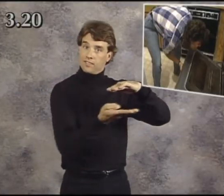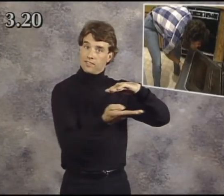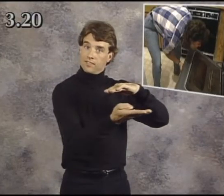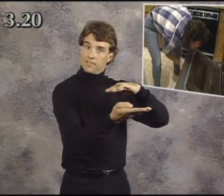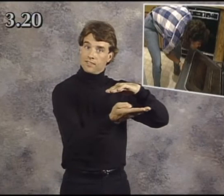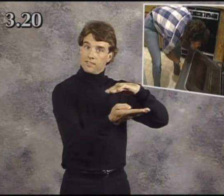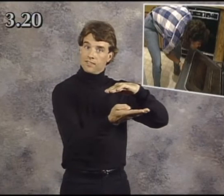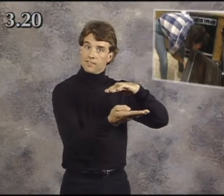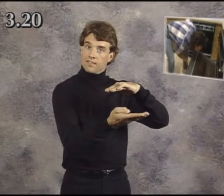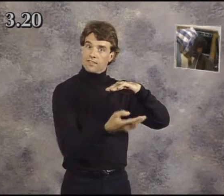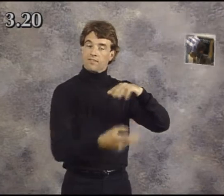Oven.